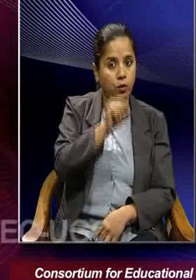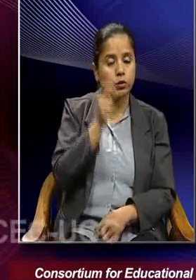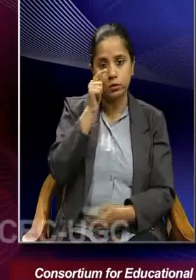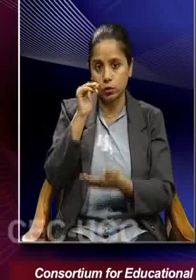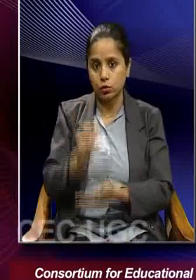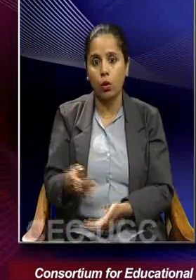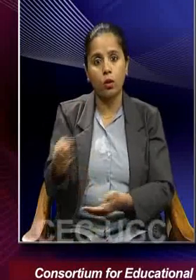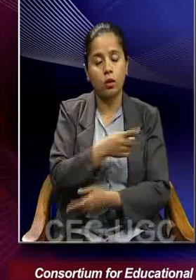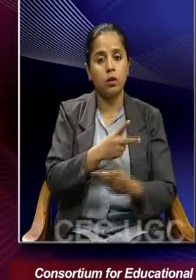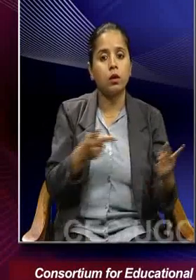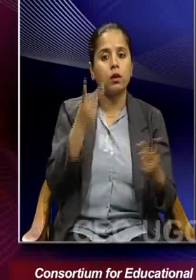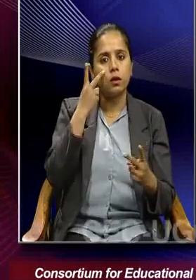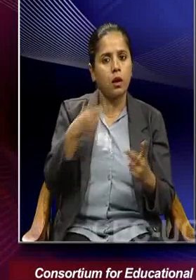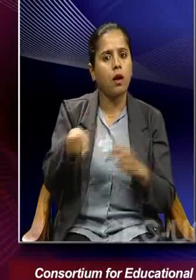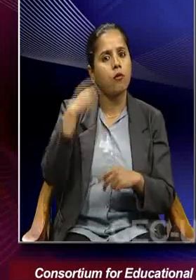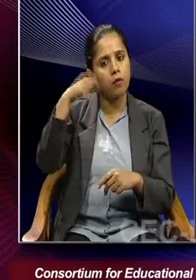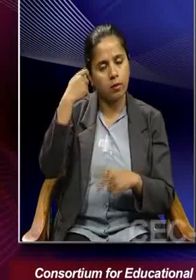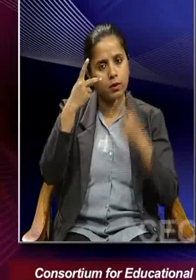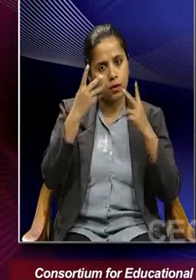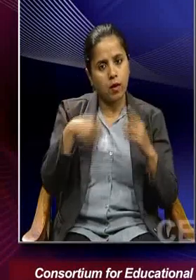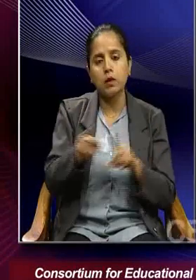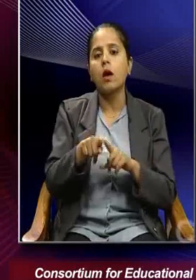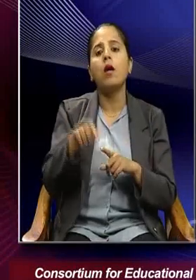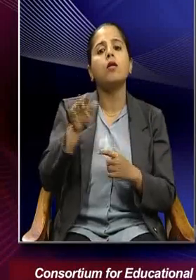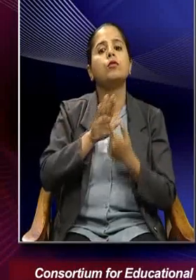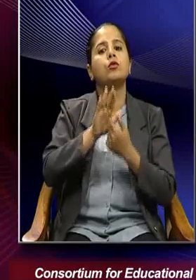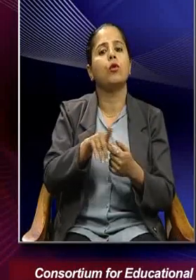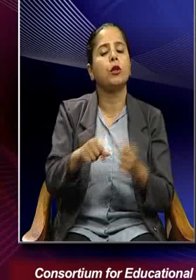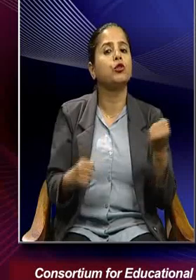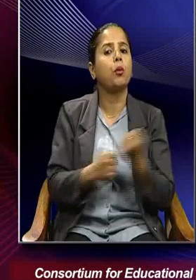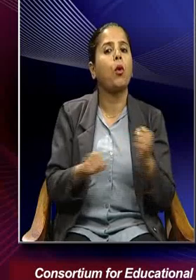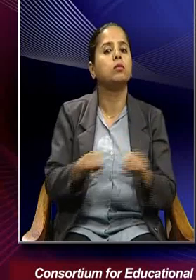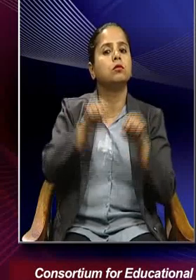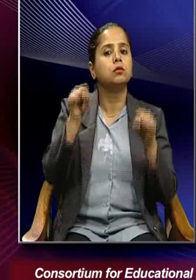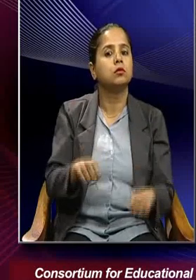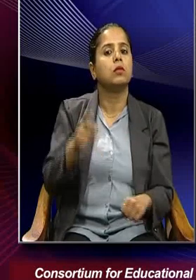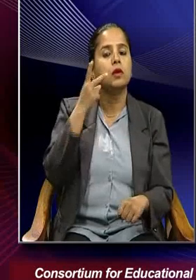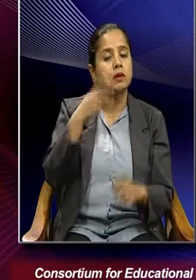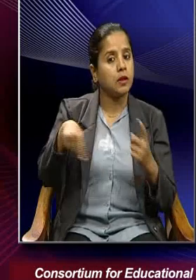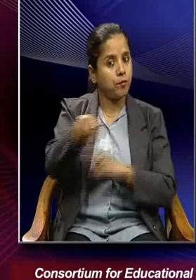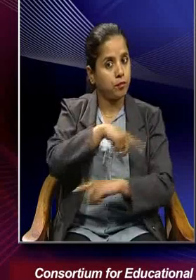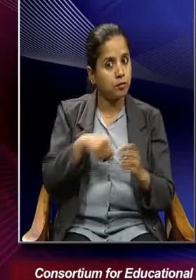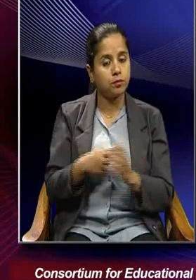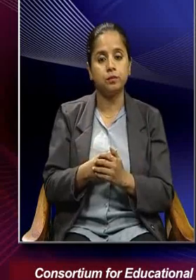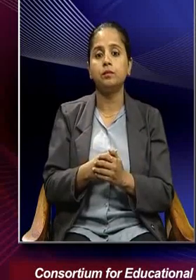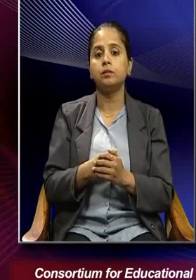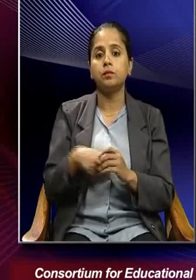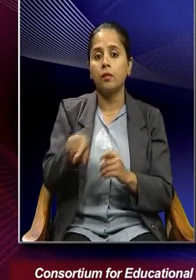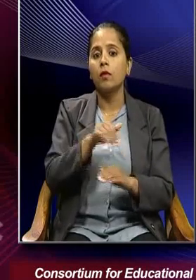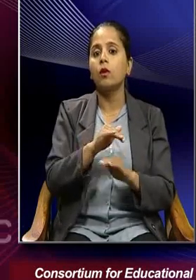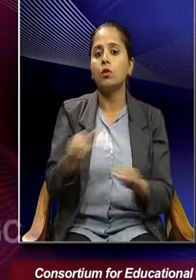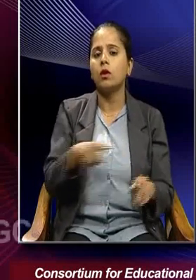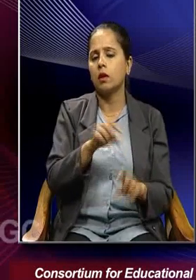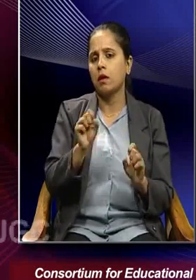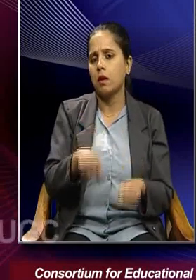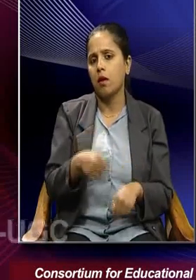daughter is being shown in the film, and at the same time the kind of support system which the children can